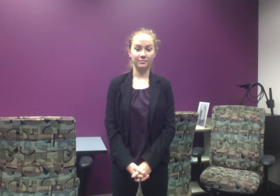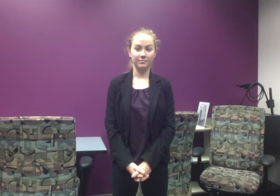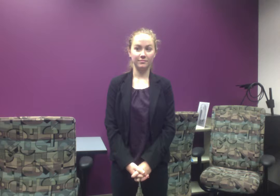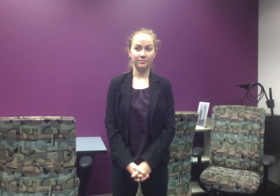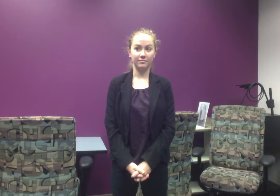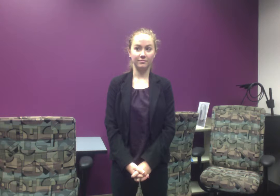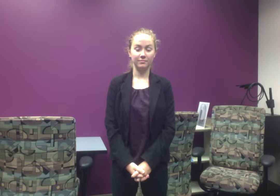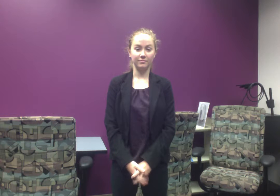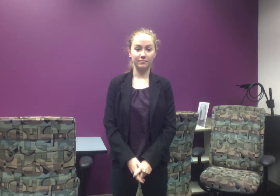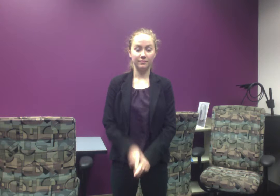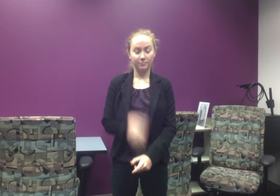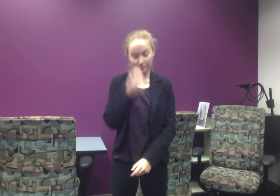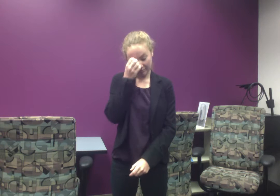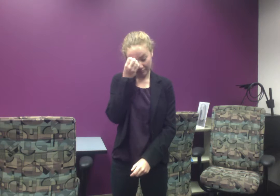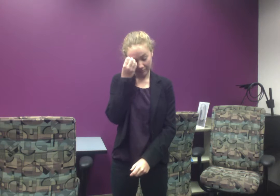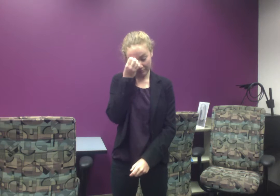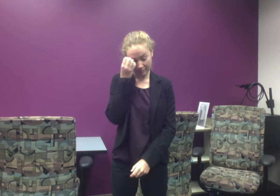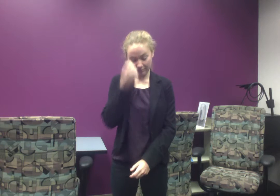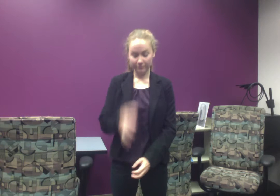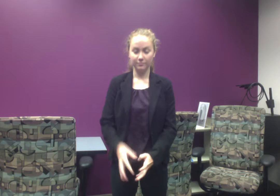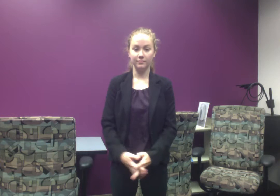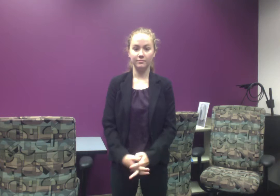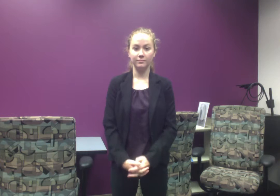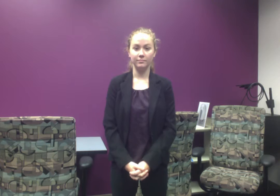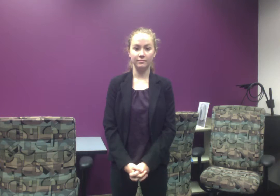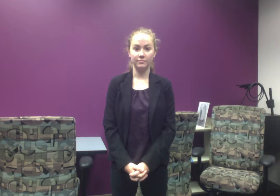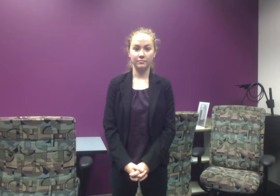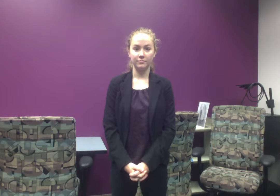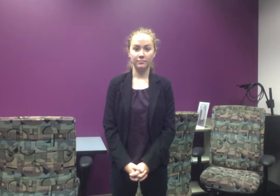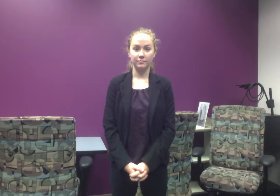Can you tell me, what is this a picture of?